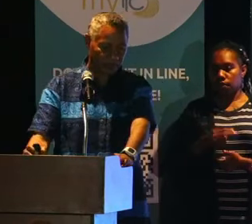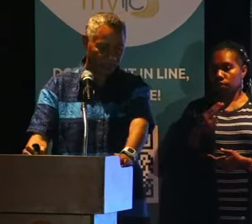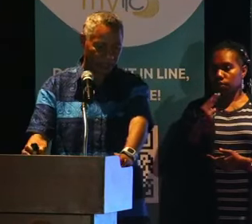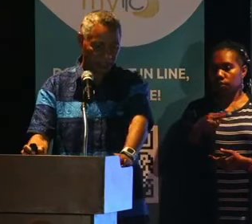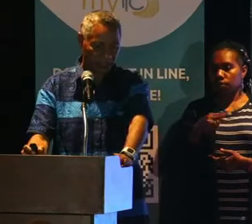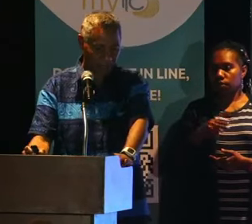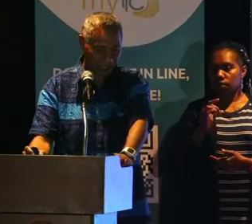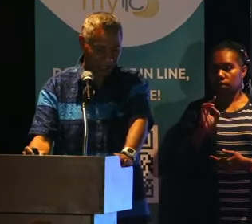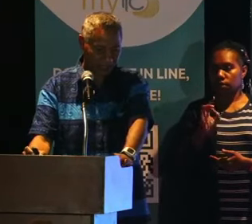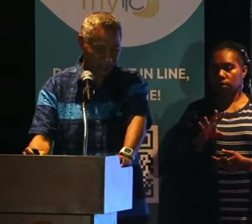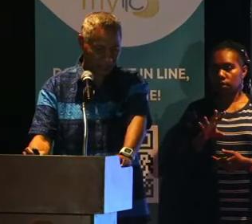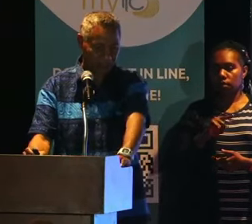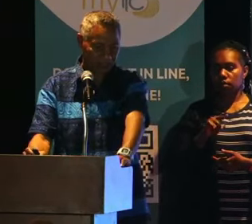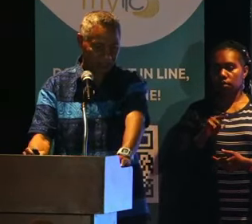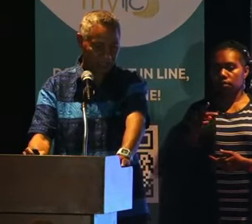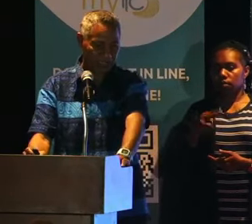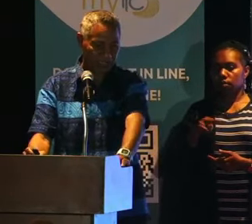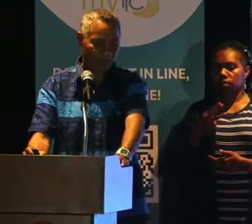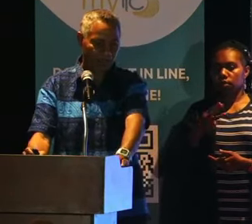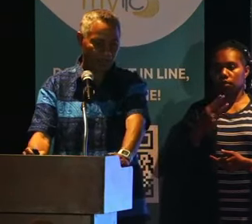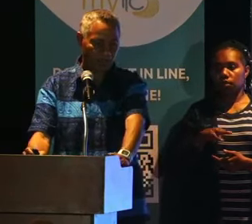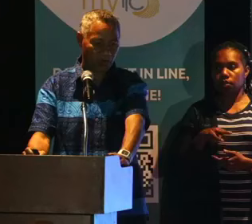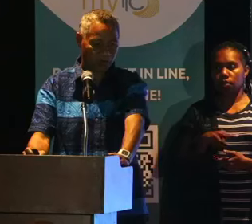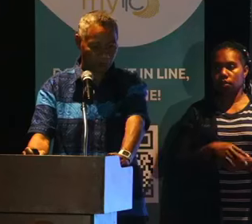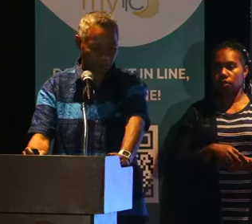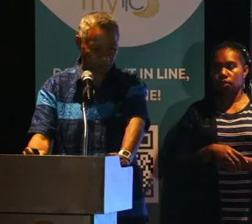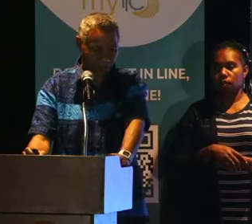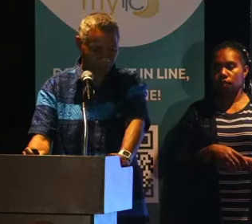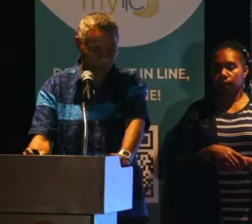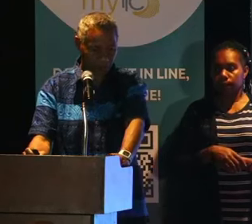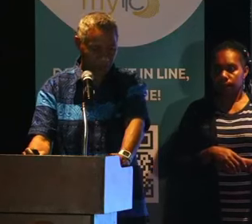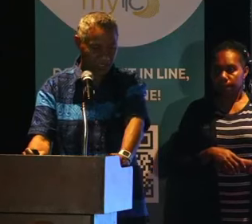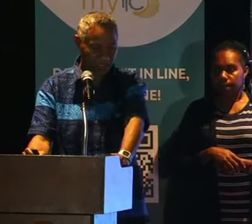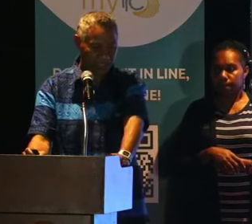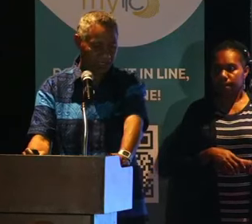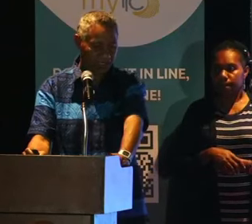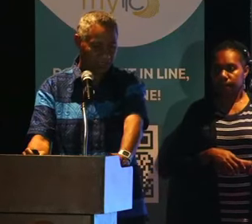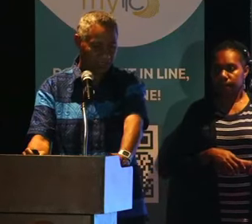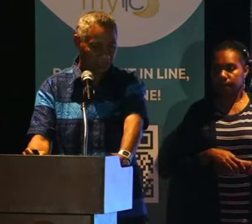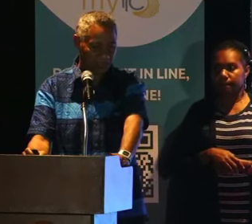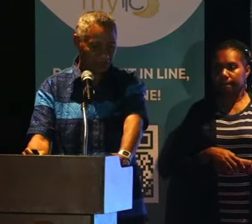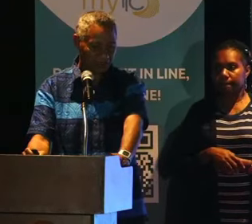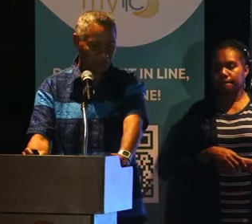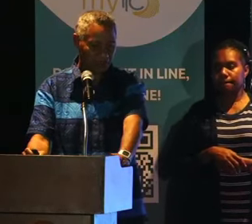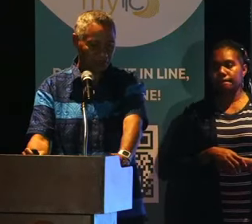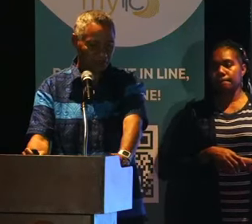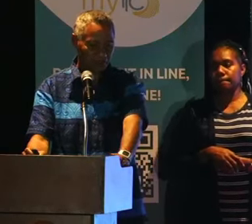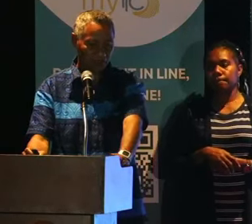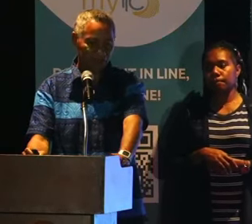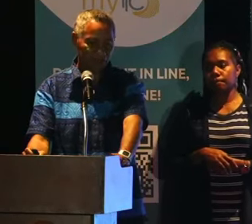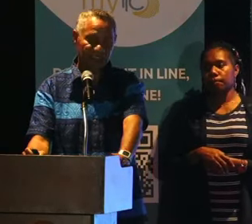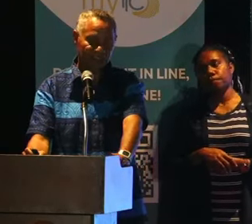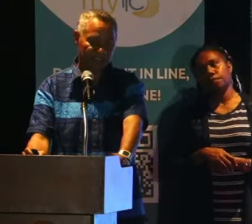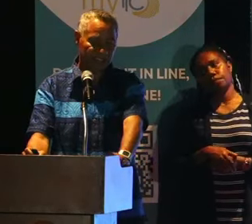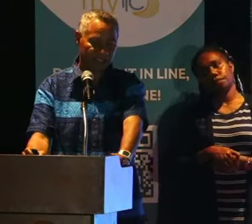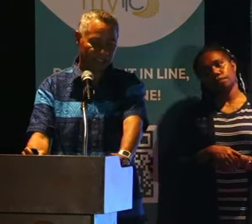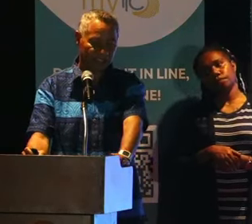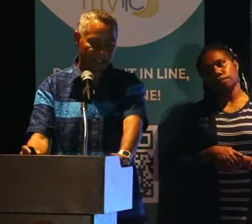sustainable development in PNG start that can calls for following Papua New Guinea, Papua New Guinea to dream and